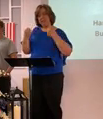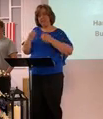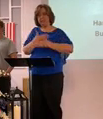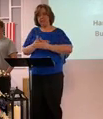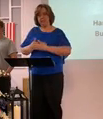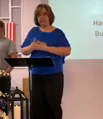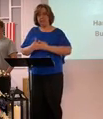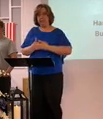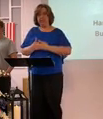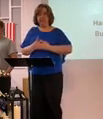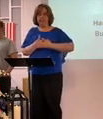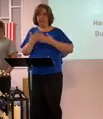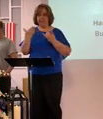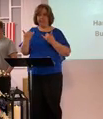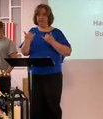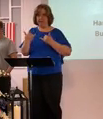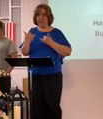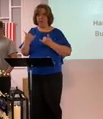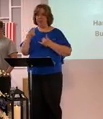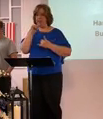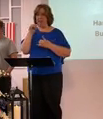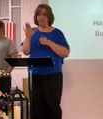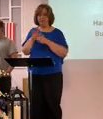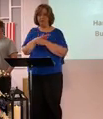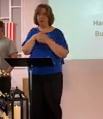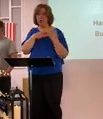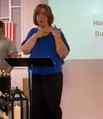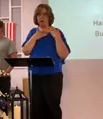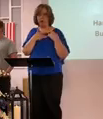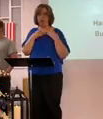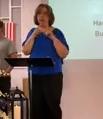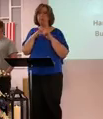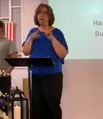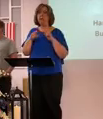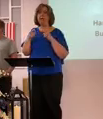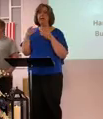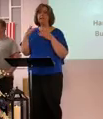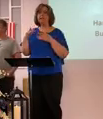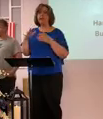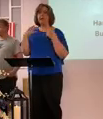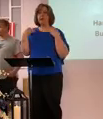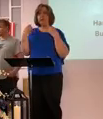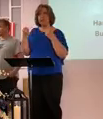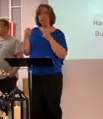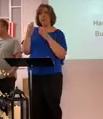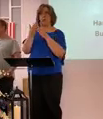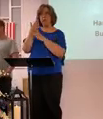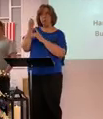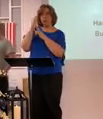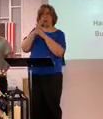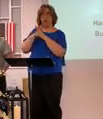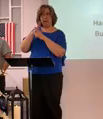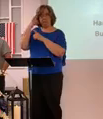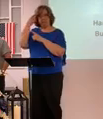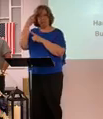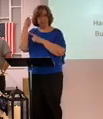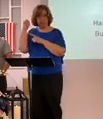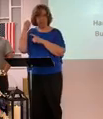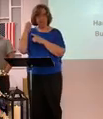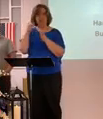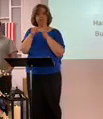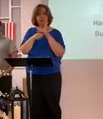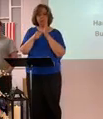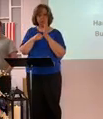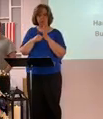have a full heart, but he does have healing through God because his surgery was successful. He